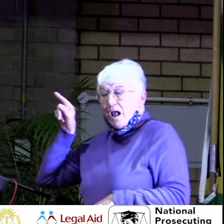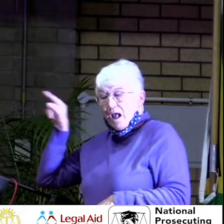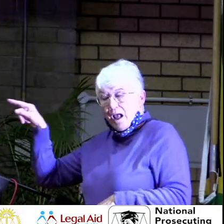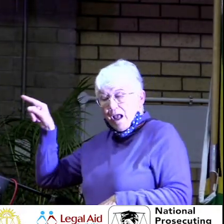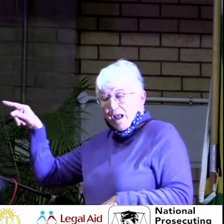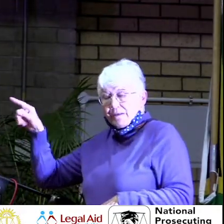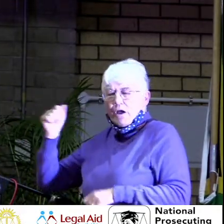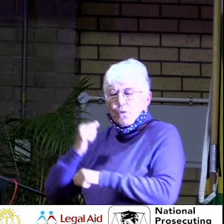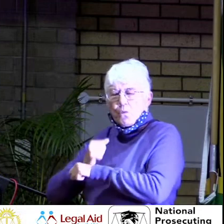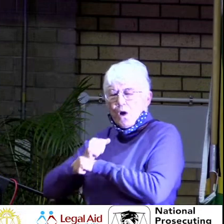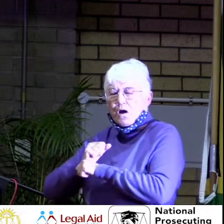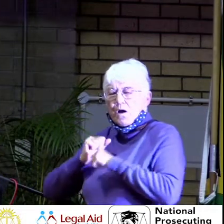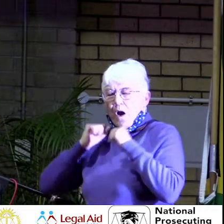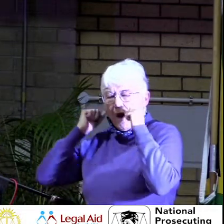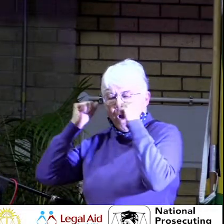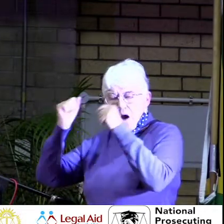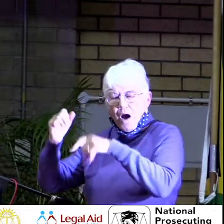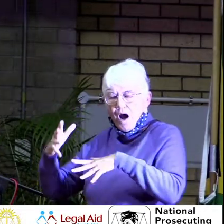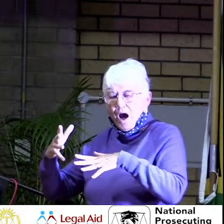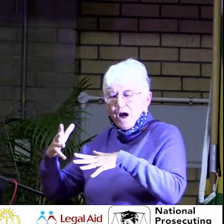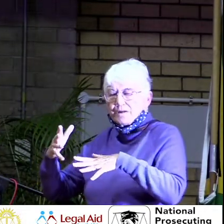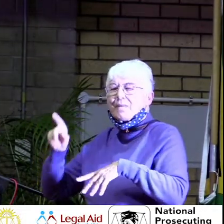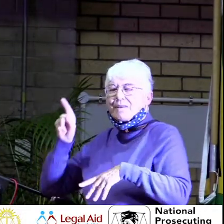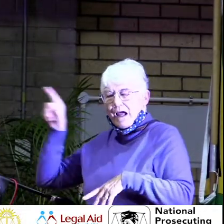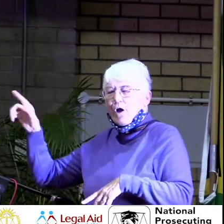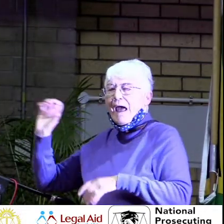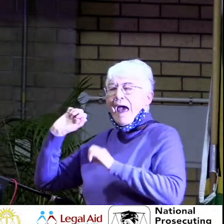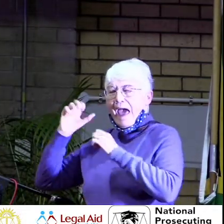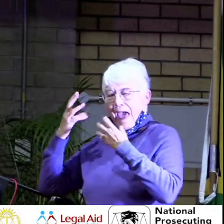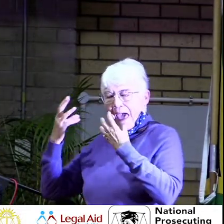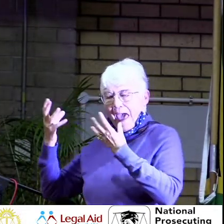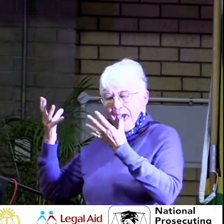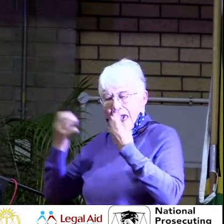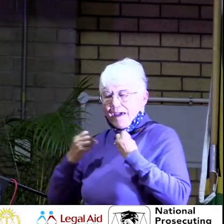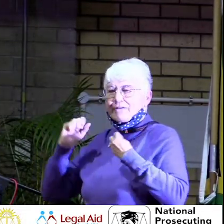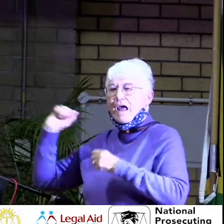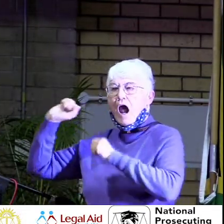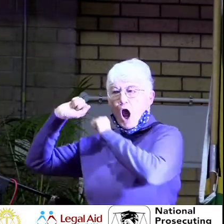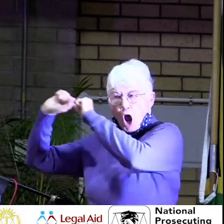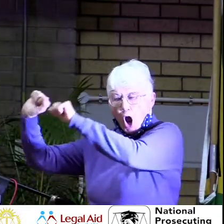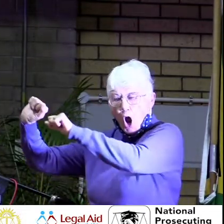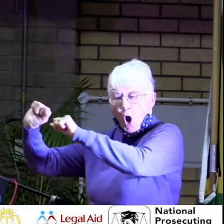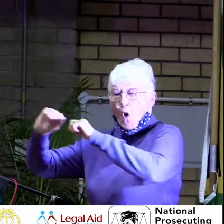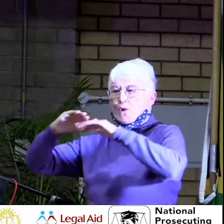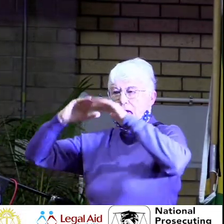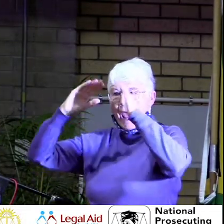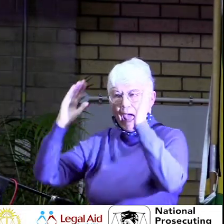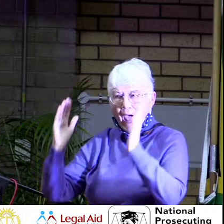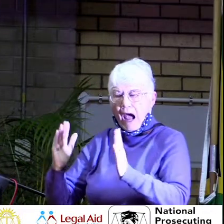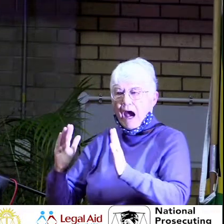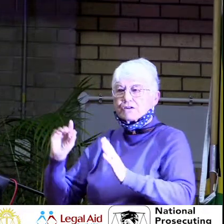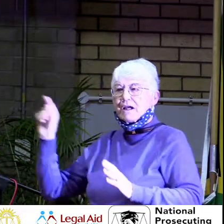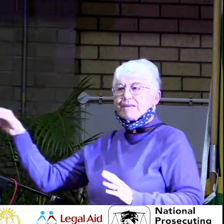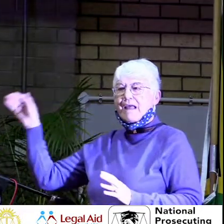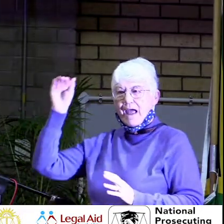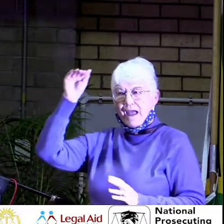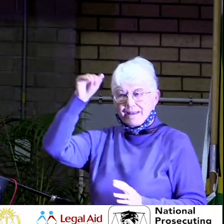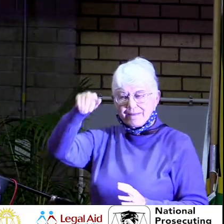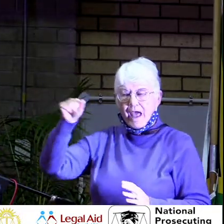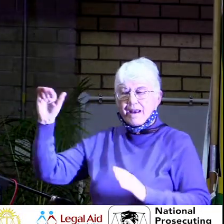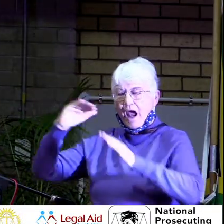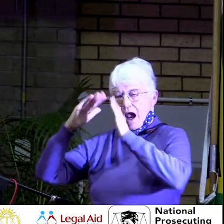person can only do so much. So we urge you, SAPS, get your house in order, give us more